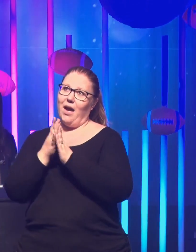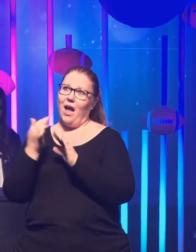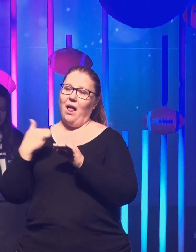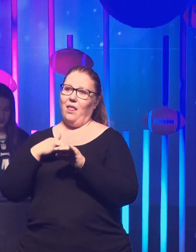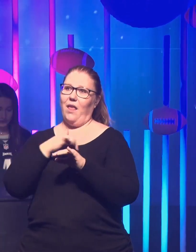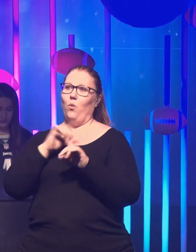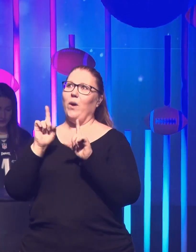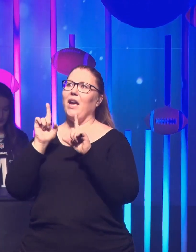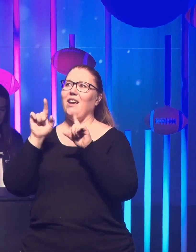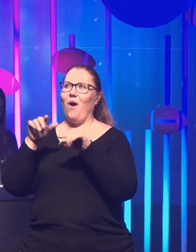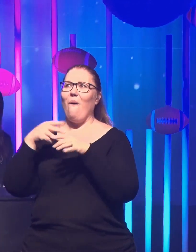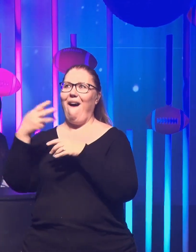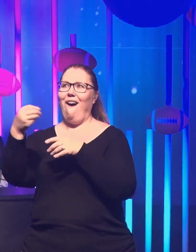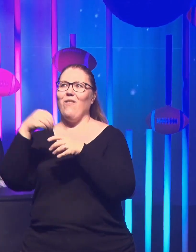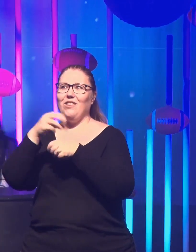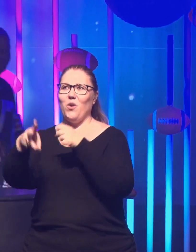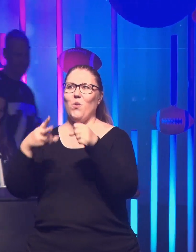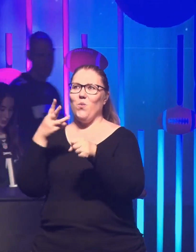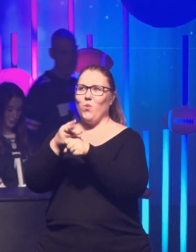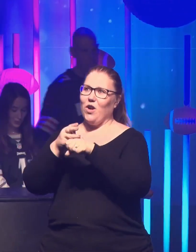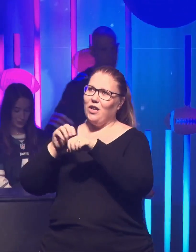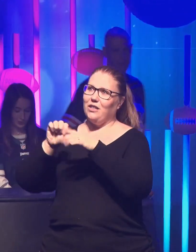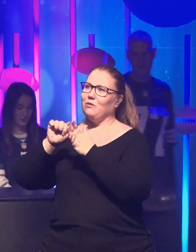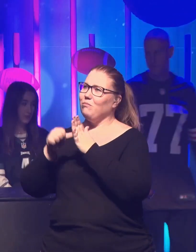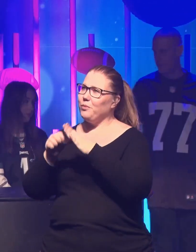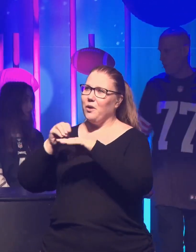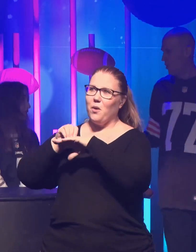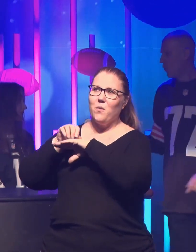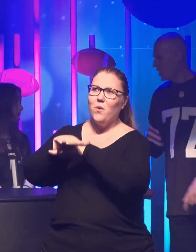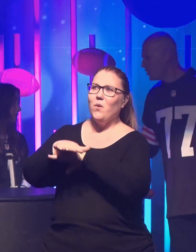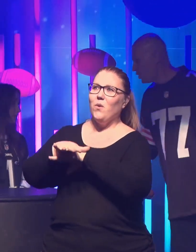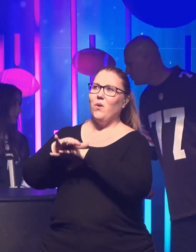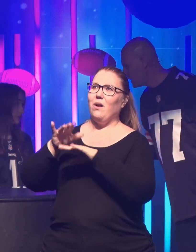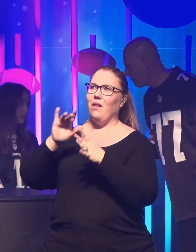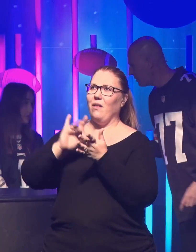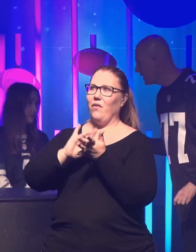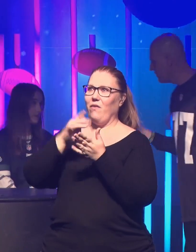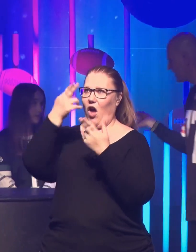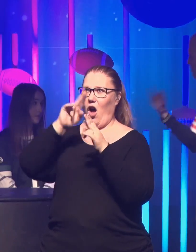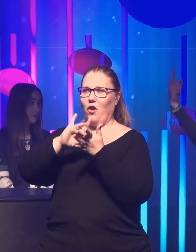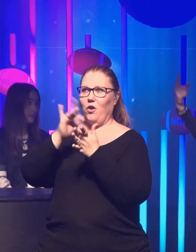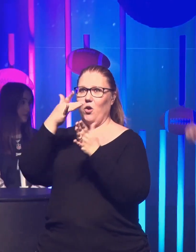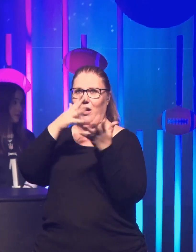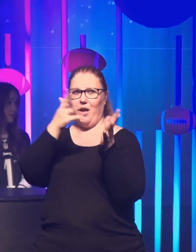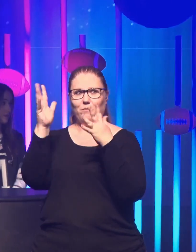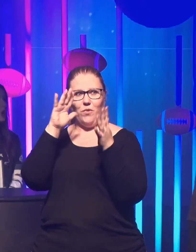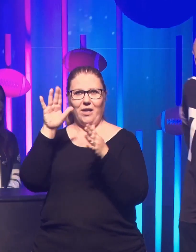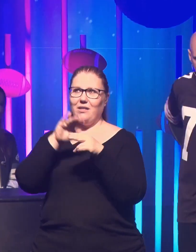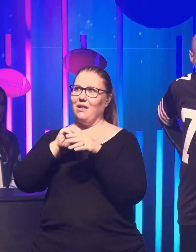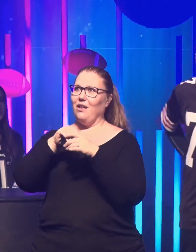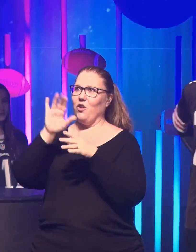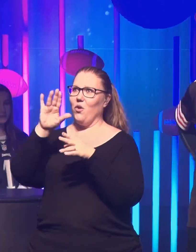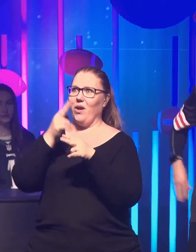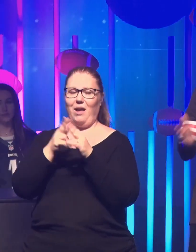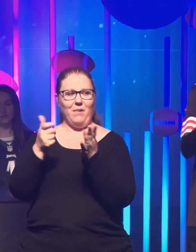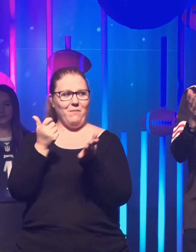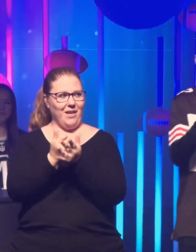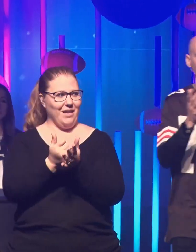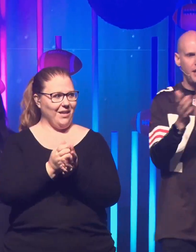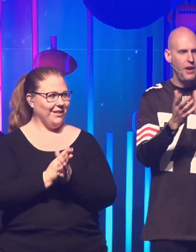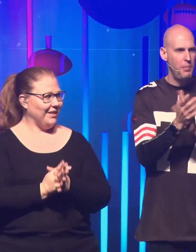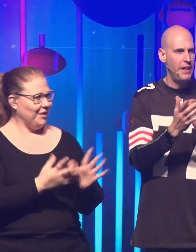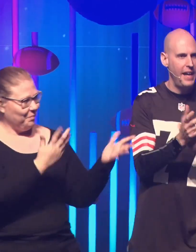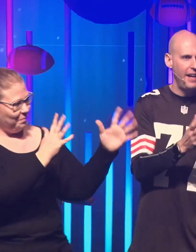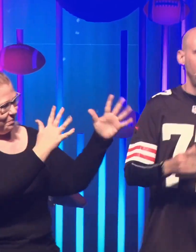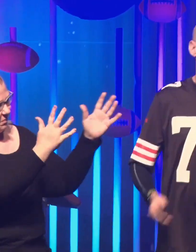world like never before. To you be honor, glory, and praise in your name. Amen. Amen. Give